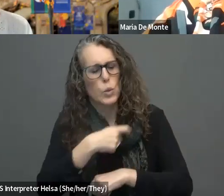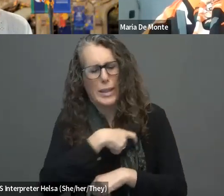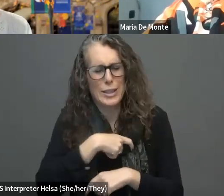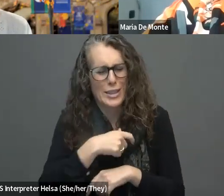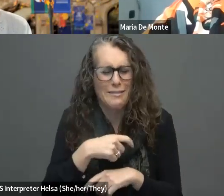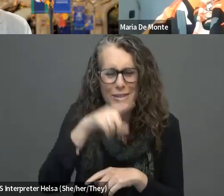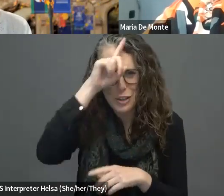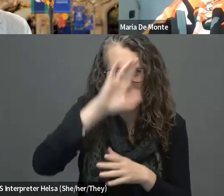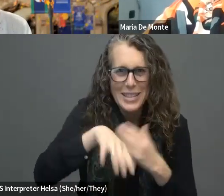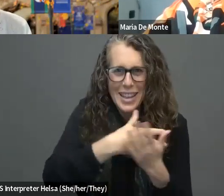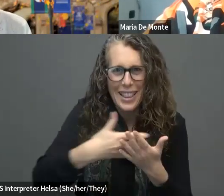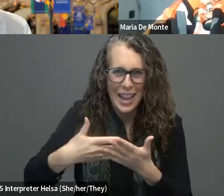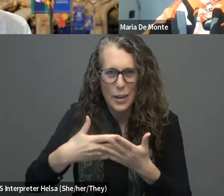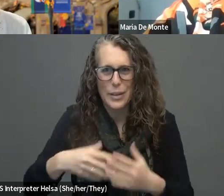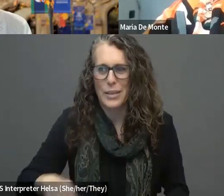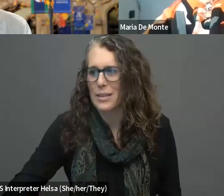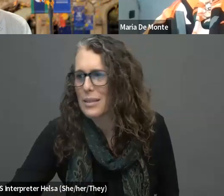by Katja Tissi, Franz